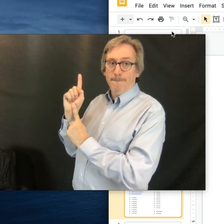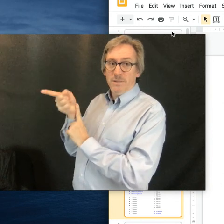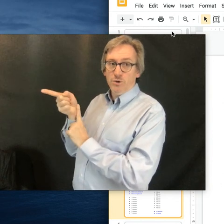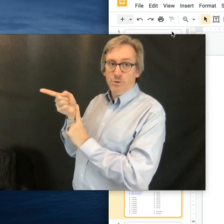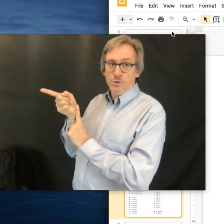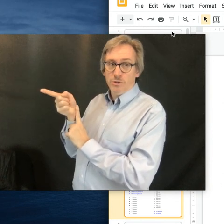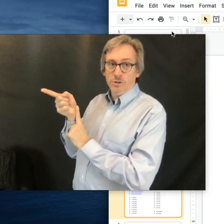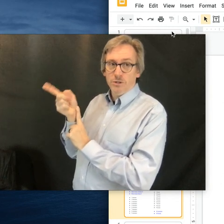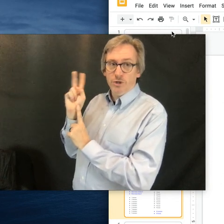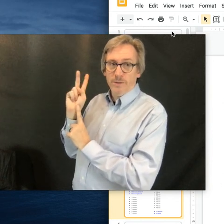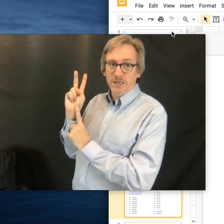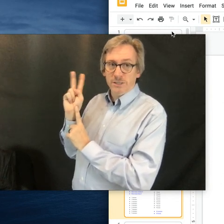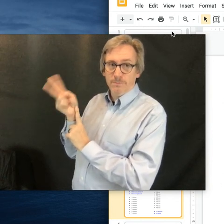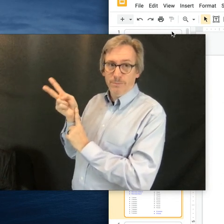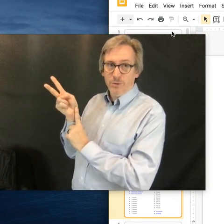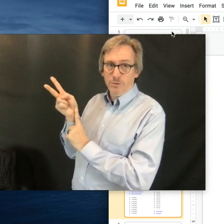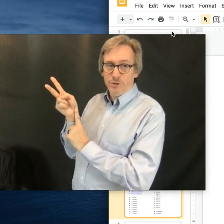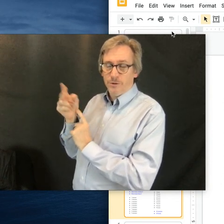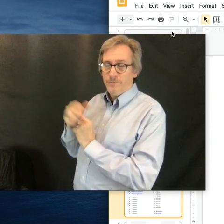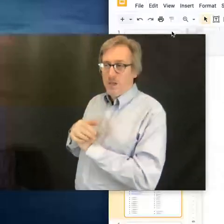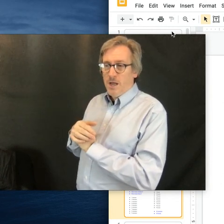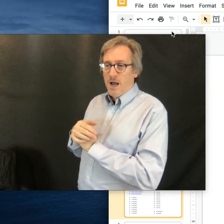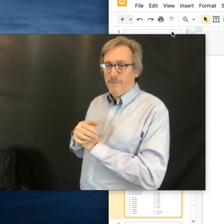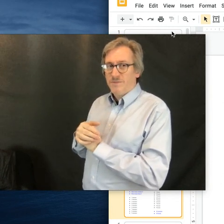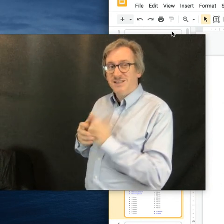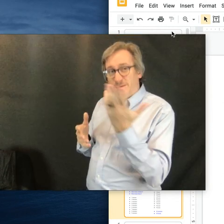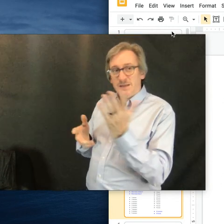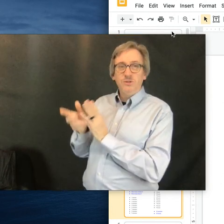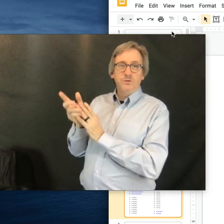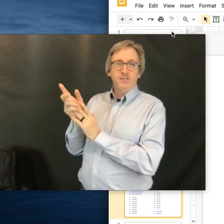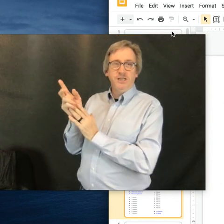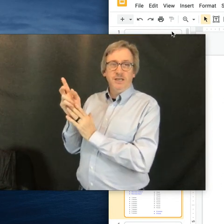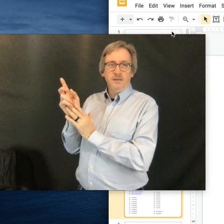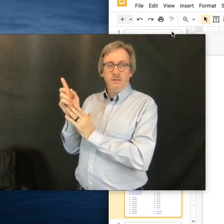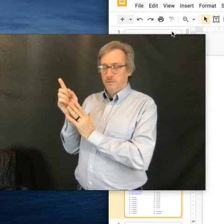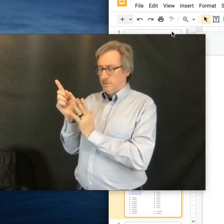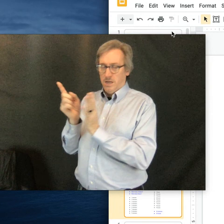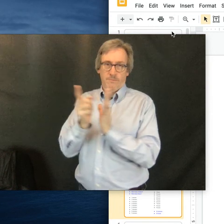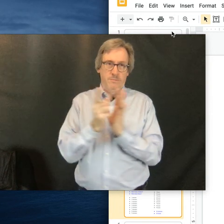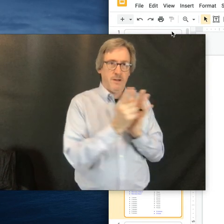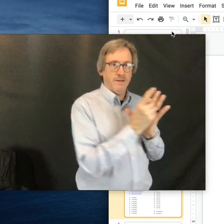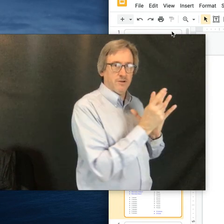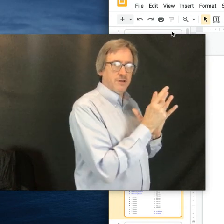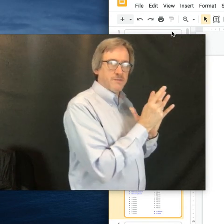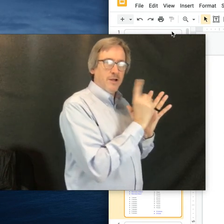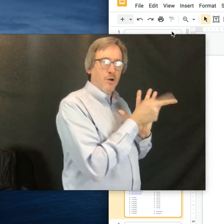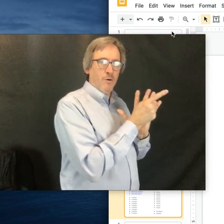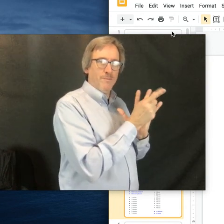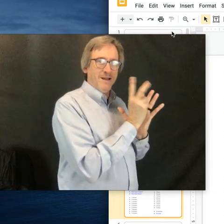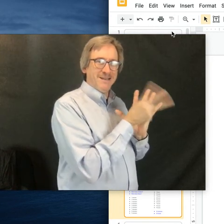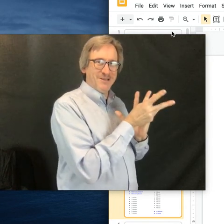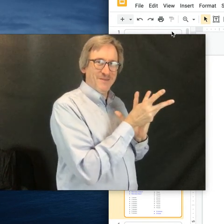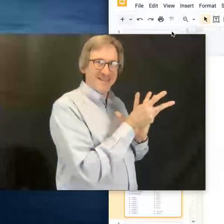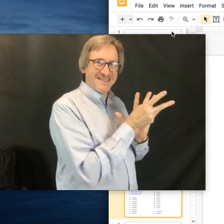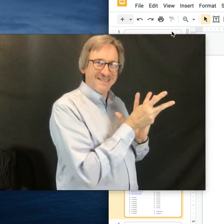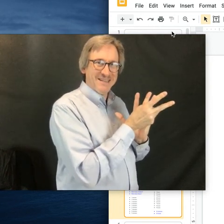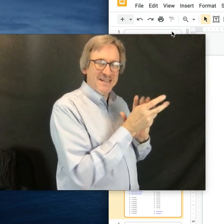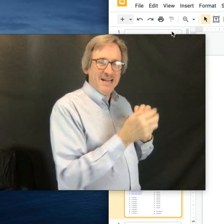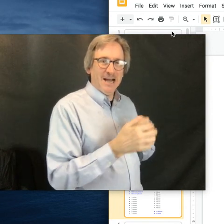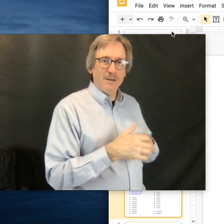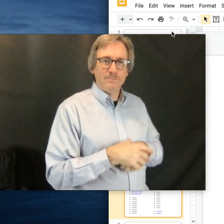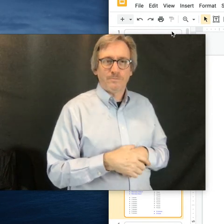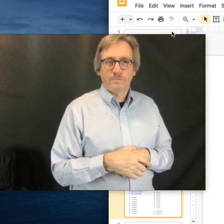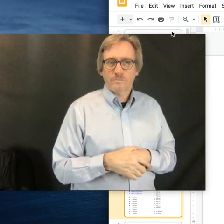minute, boosh, 2 minutes, boosh. Sometimes you will see, no, I have to turn this way, 1 minute, 2 minutes.